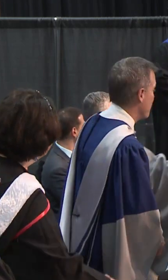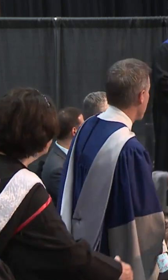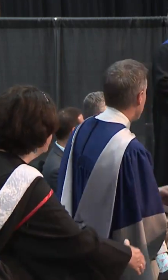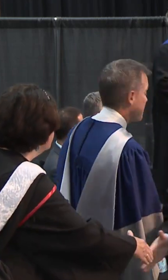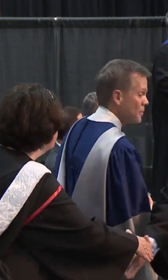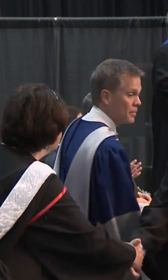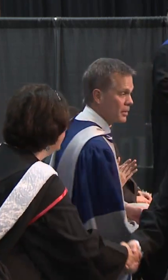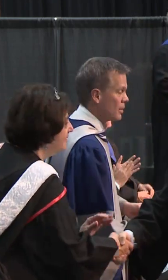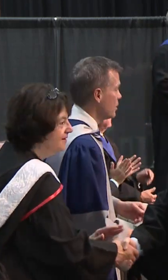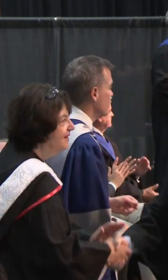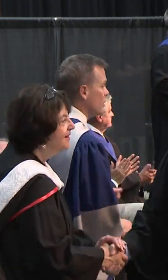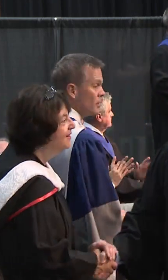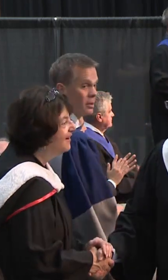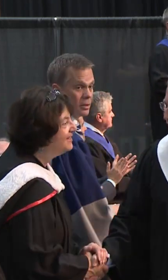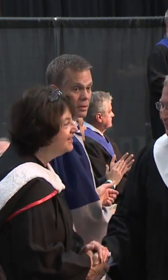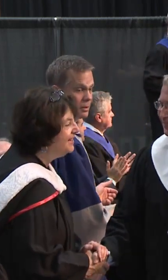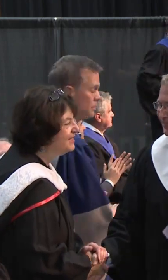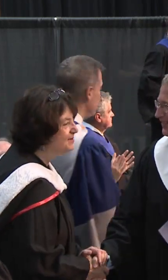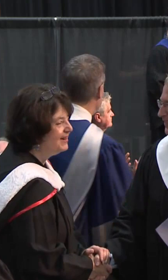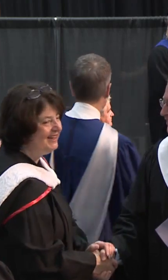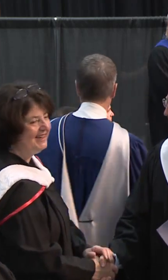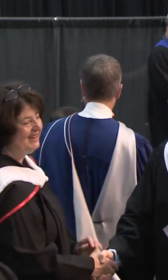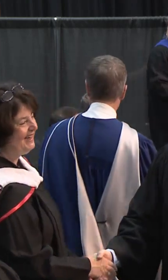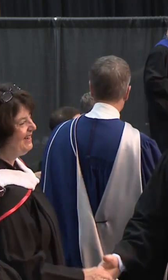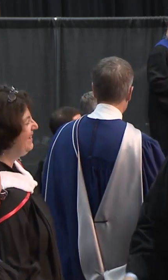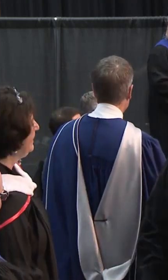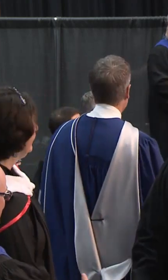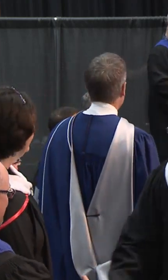Logan D'Entremont with honors.